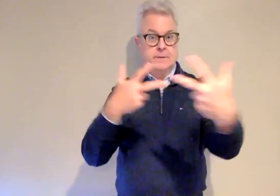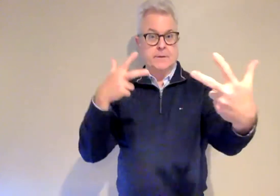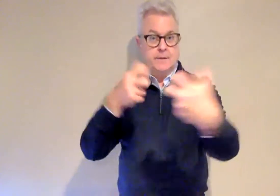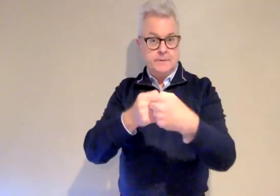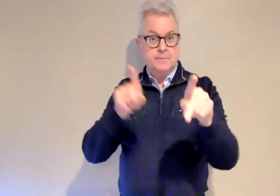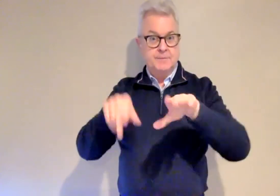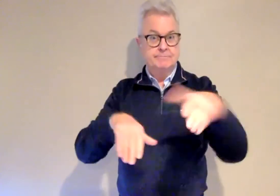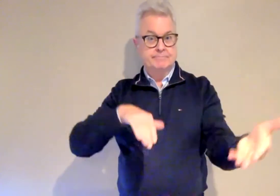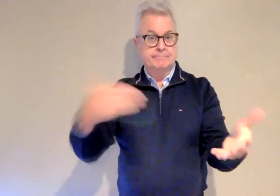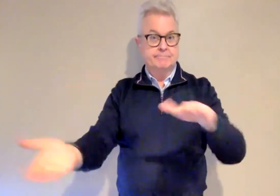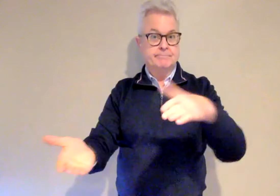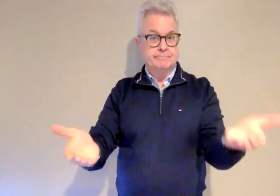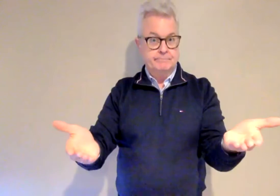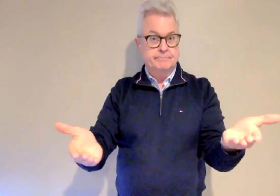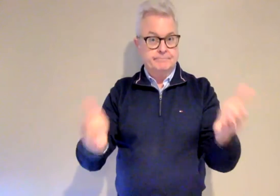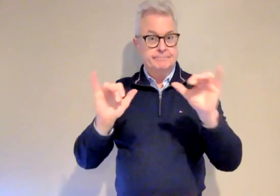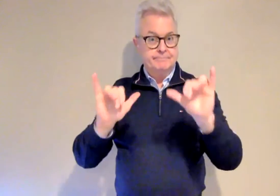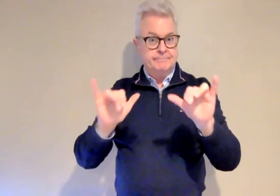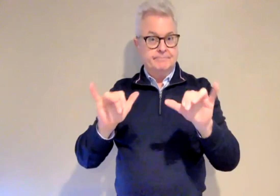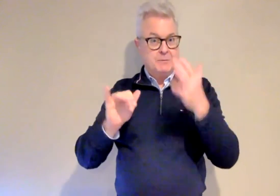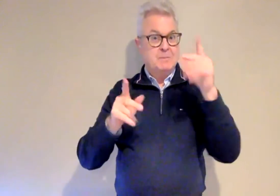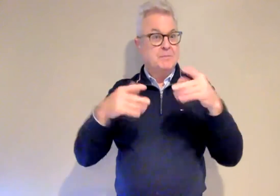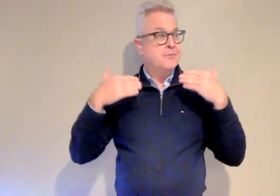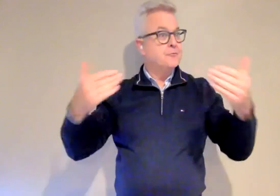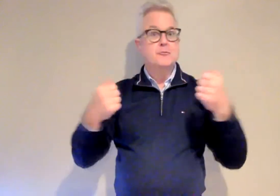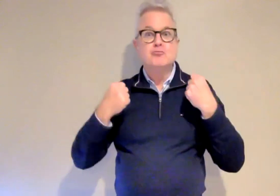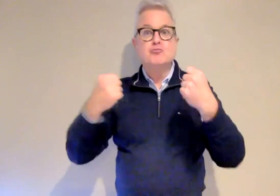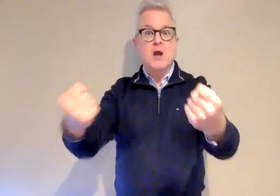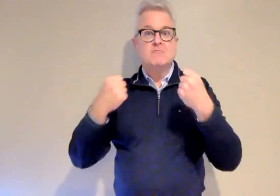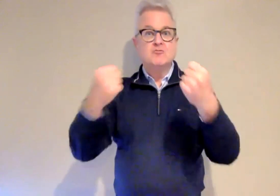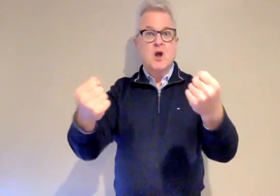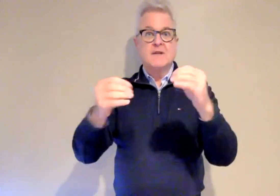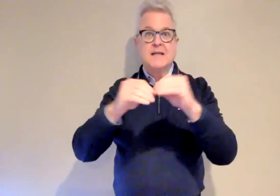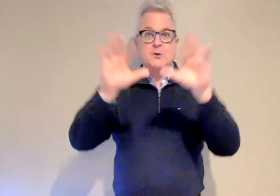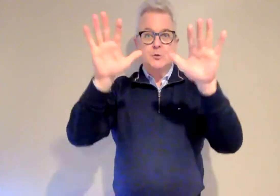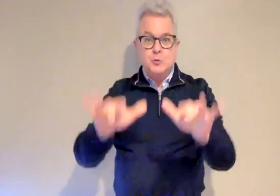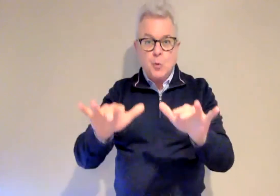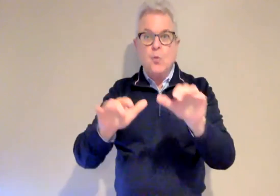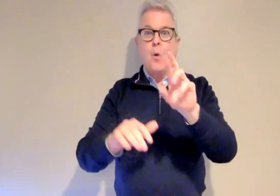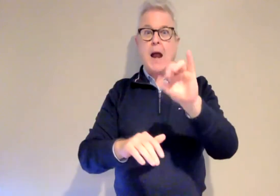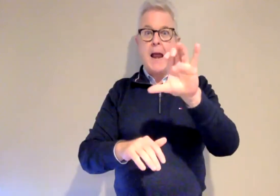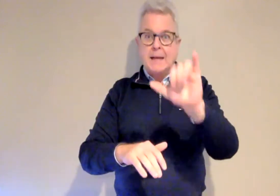People die from vehicle accidents during severe storms. They're driving out there in the